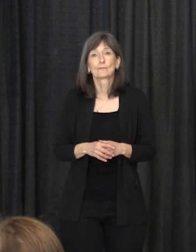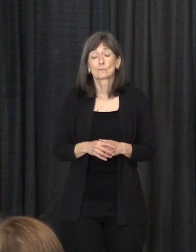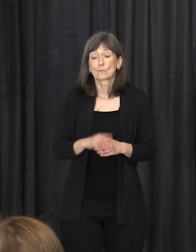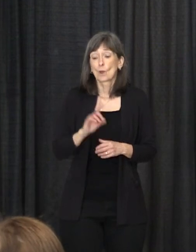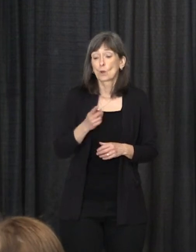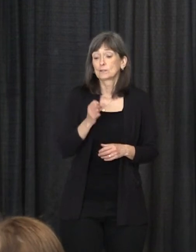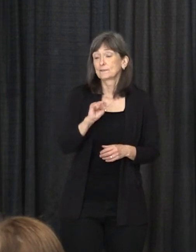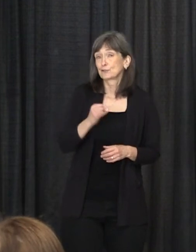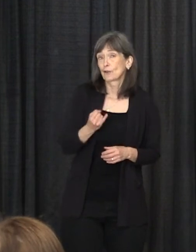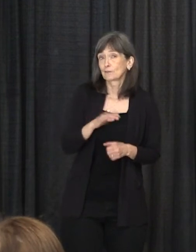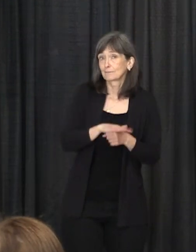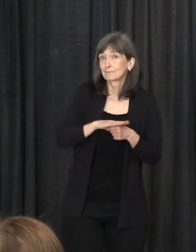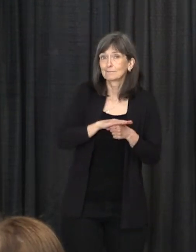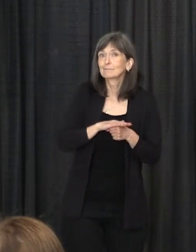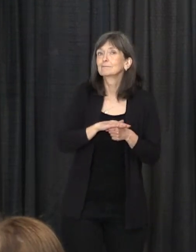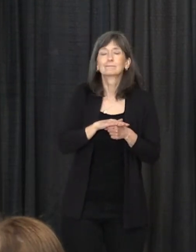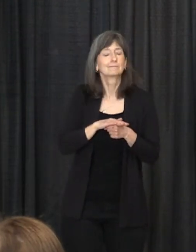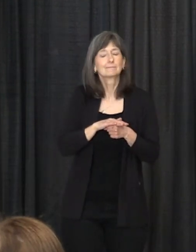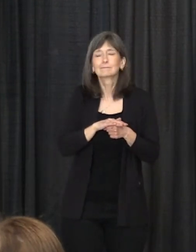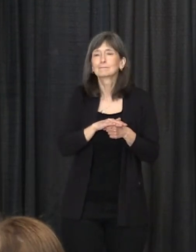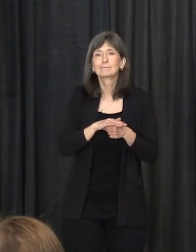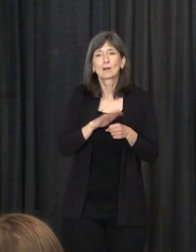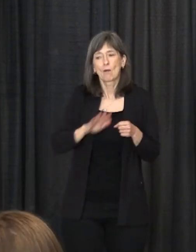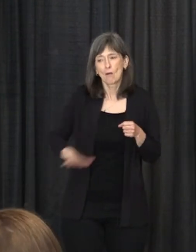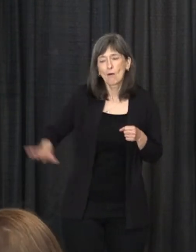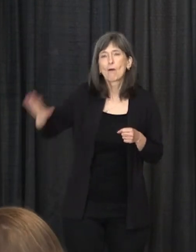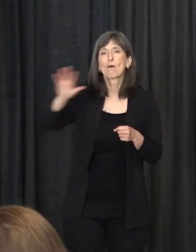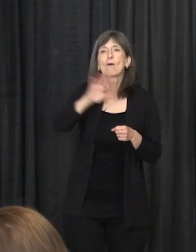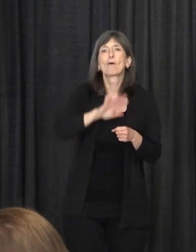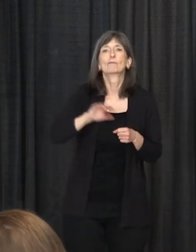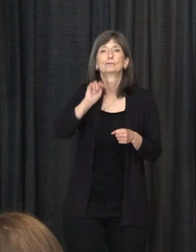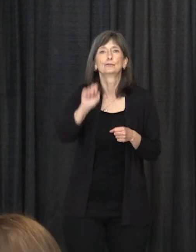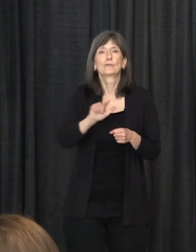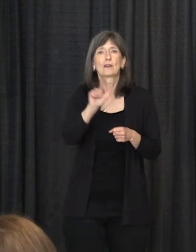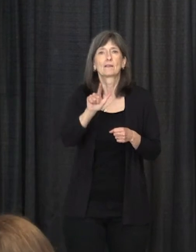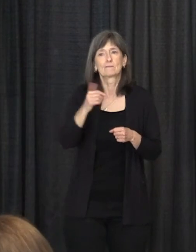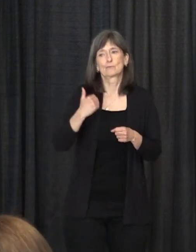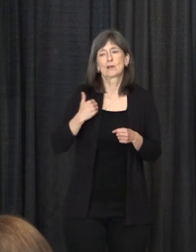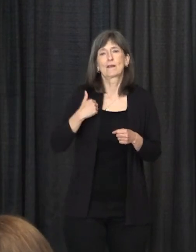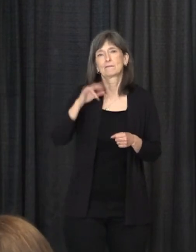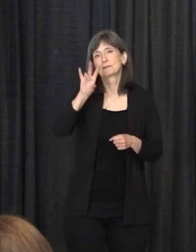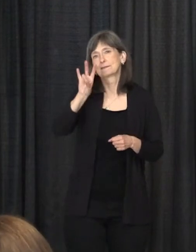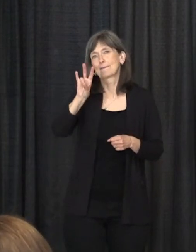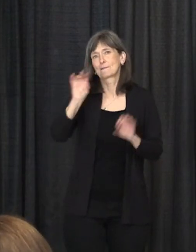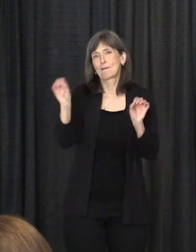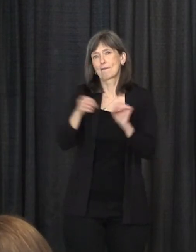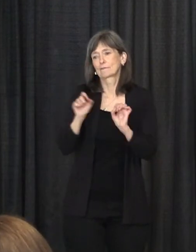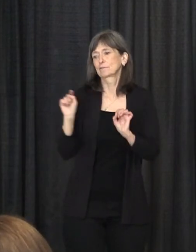St. John's metro area, but also across the province through our 7 satellite offices.